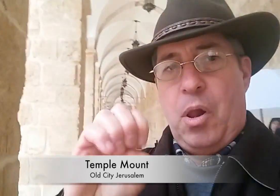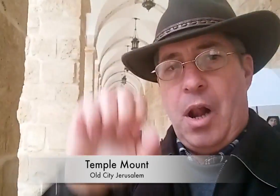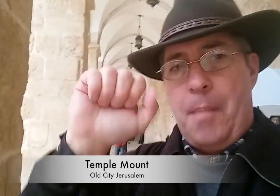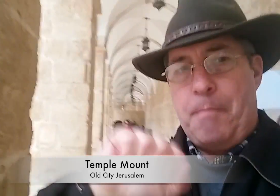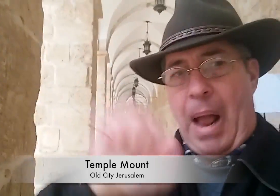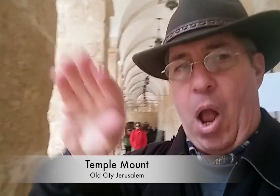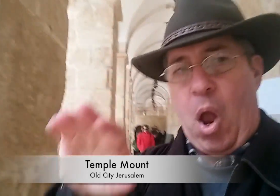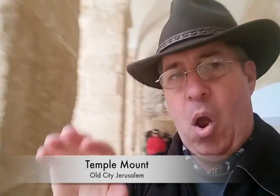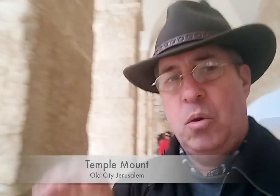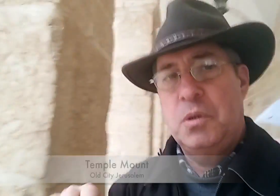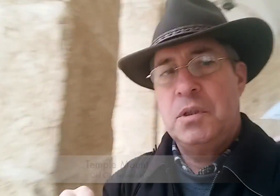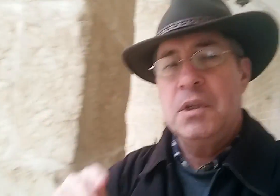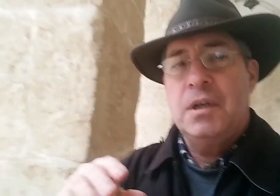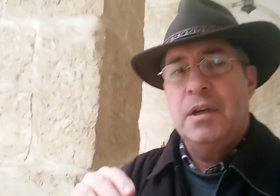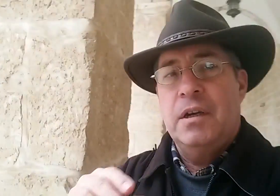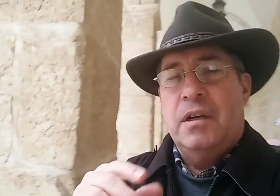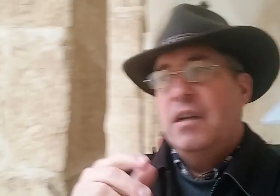So now we're up on the Temple Mount.